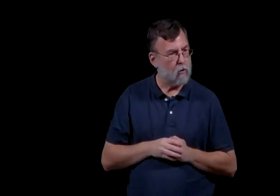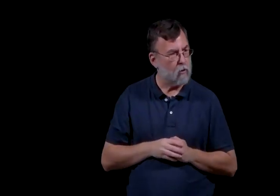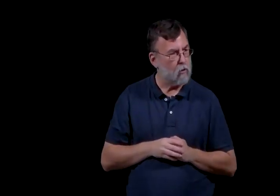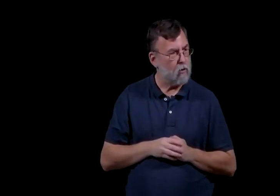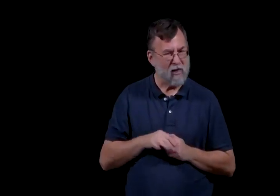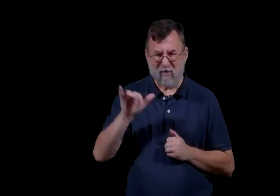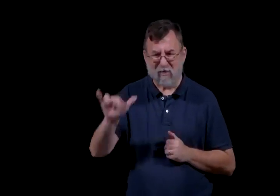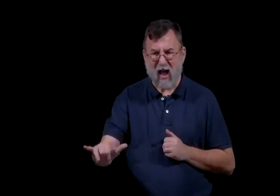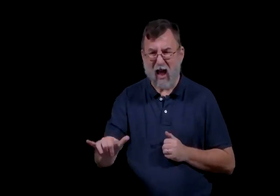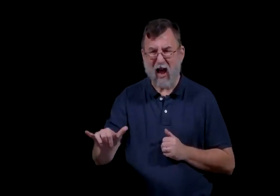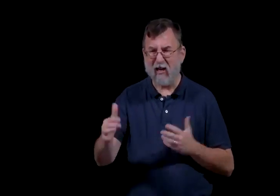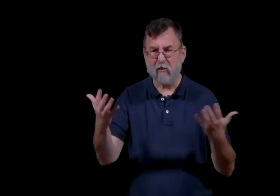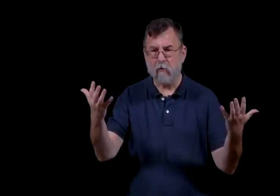life.